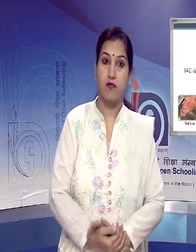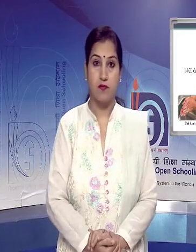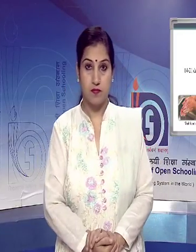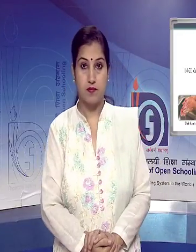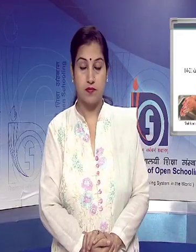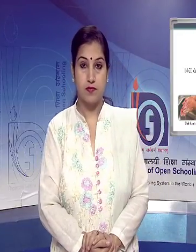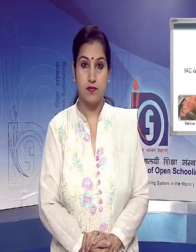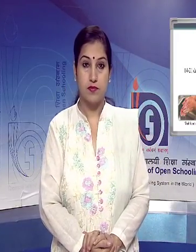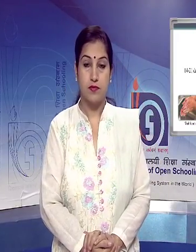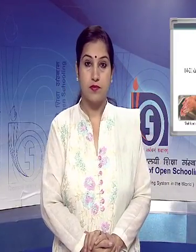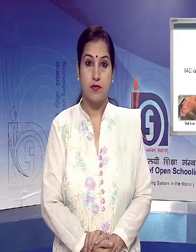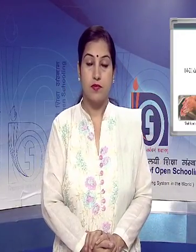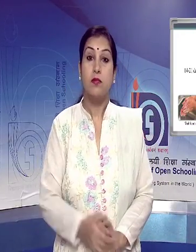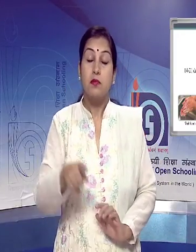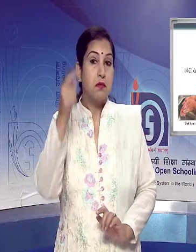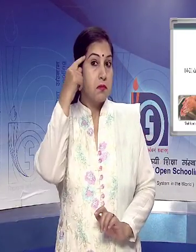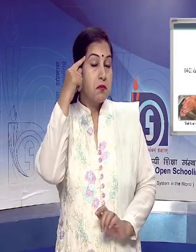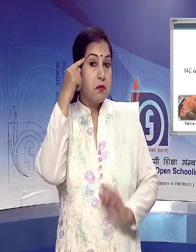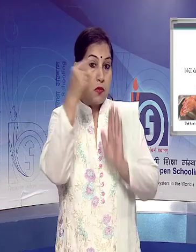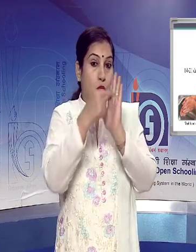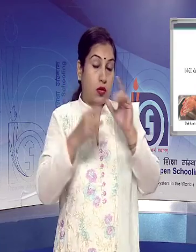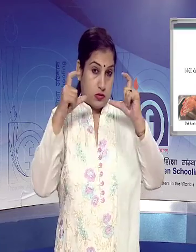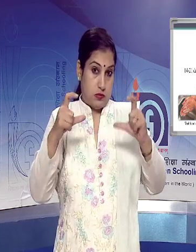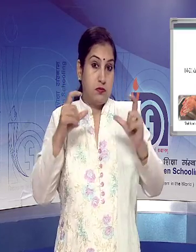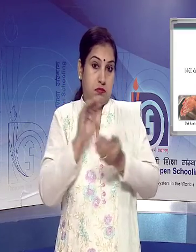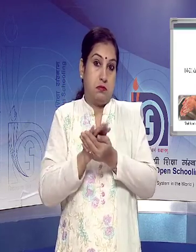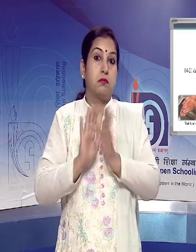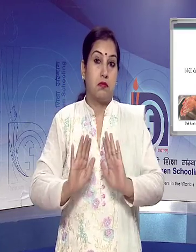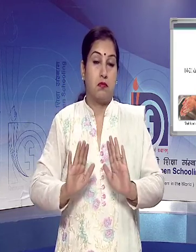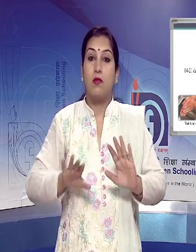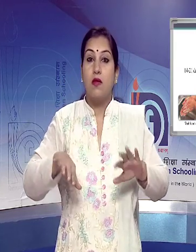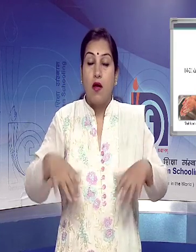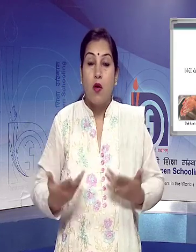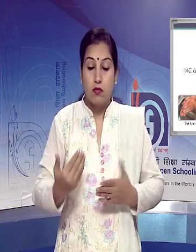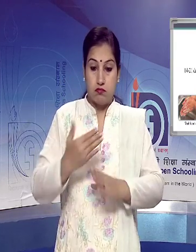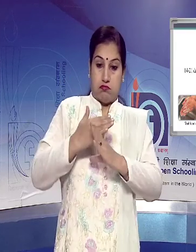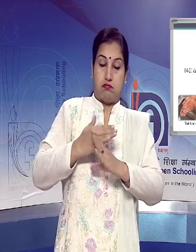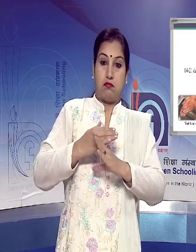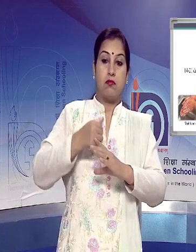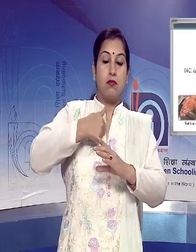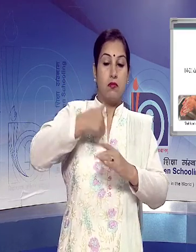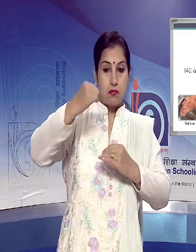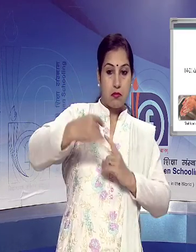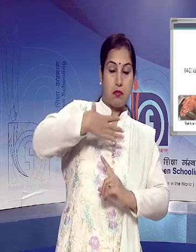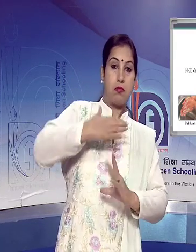The points we should keep in our mind for prevention of the typhoid fever